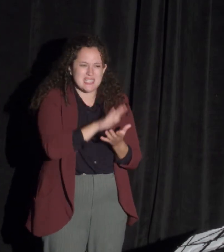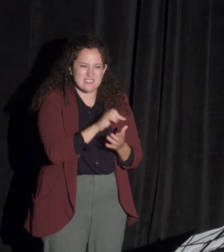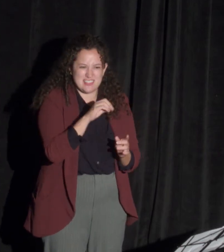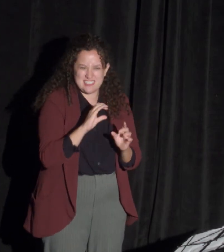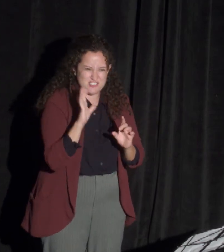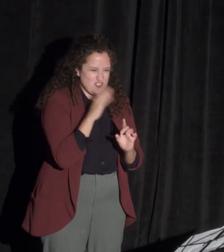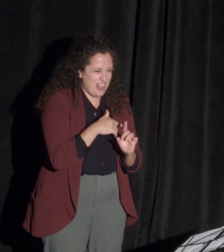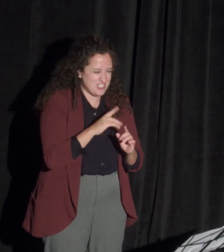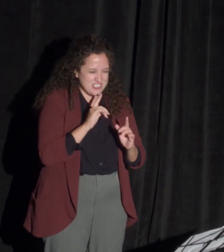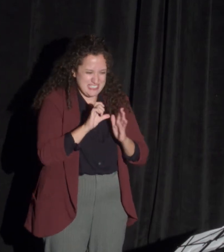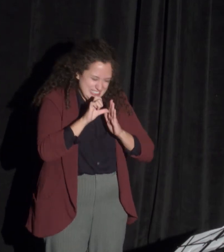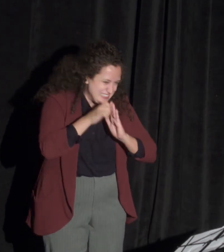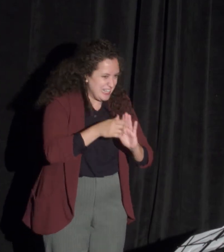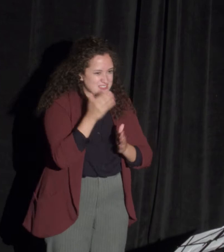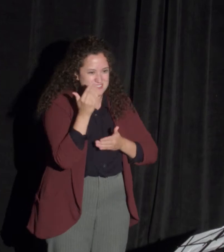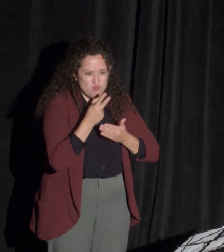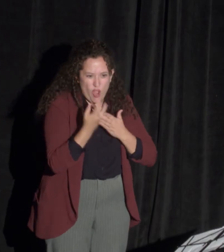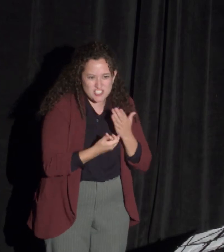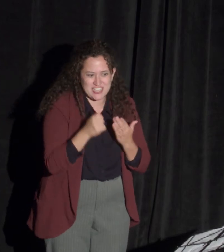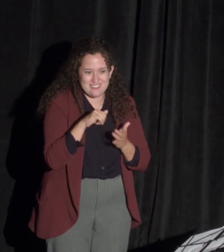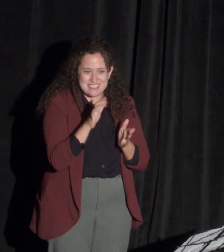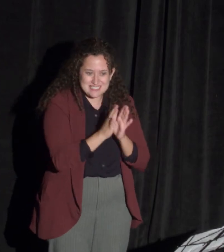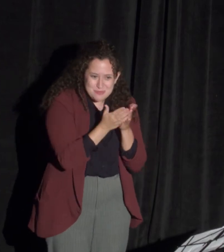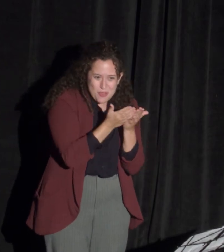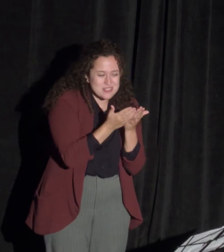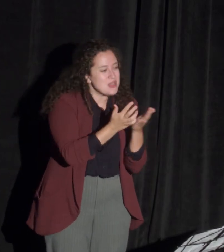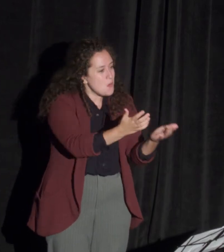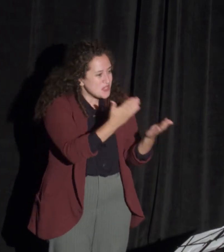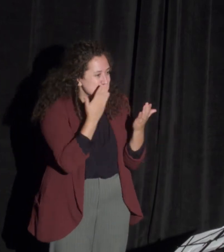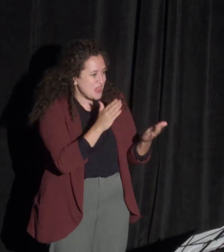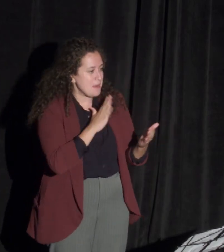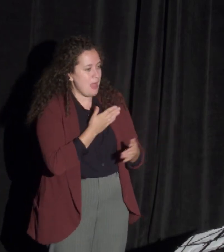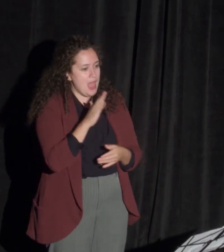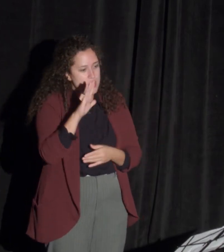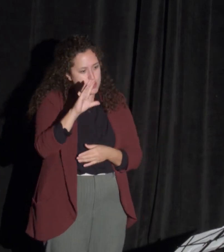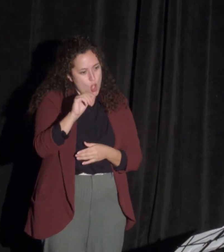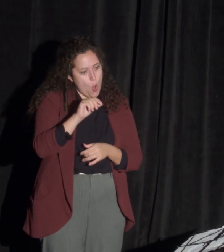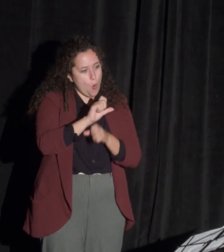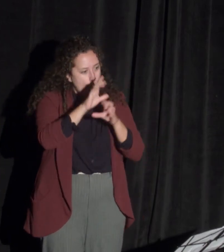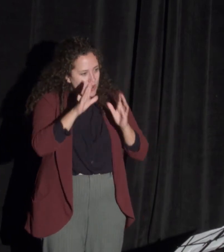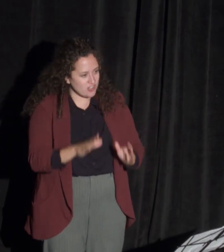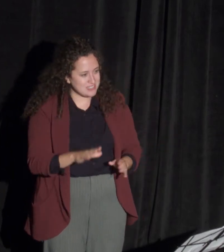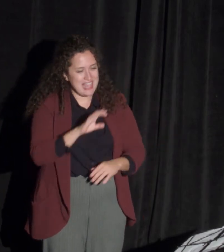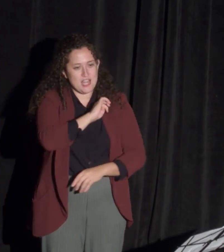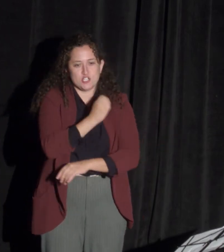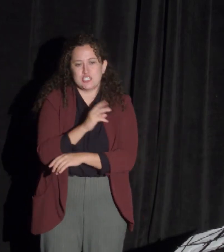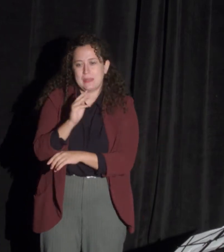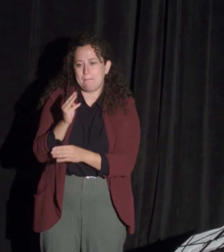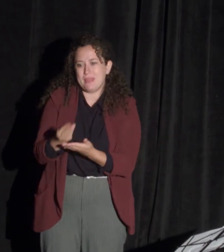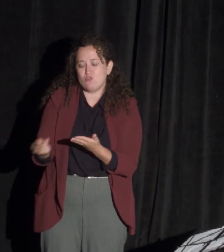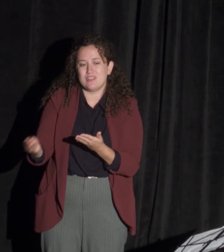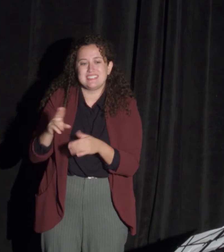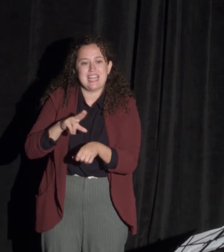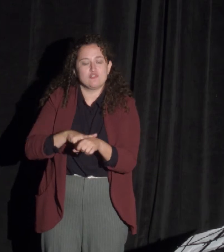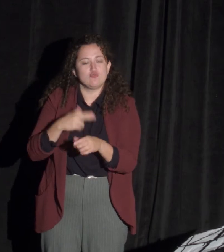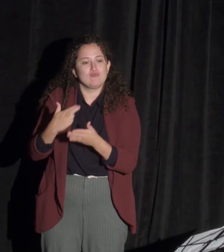books. I want to thank my coworkers at the Energy, Minerals, and Natural Resources Department of the state of New